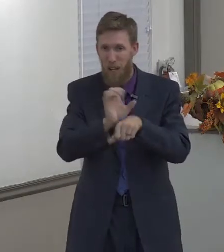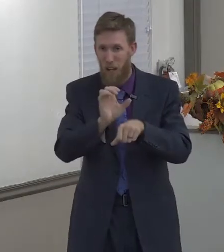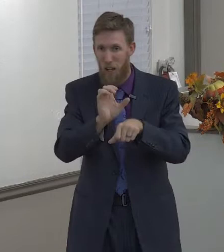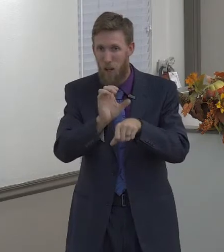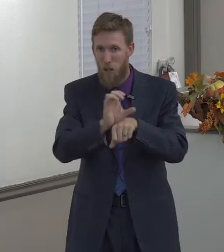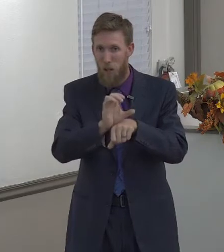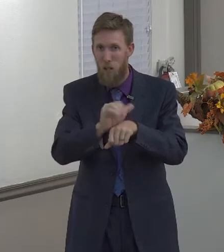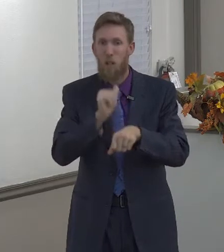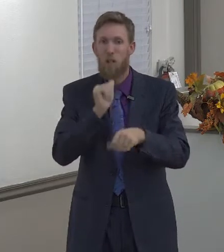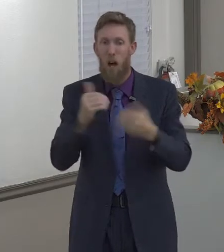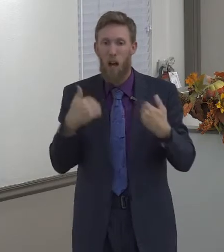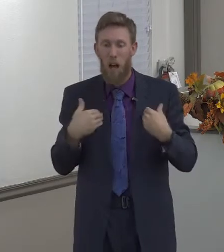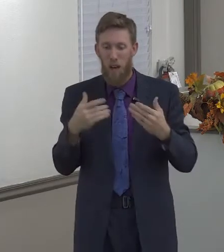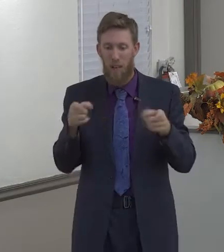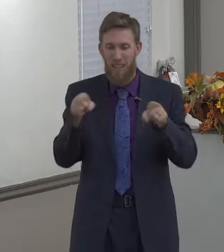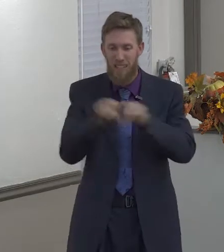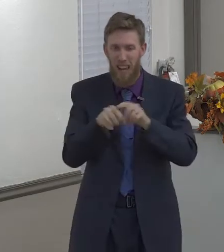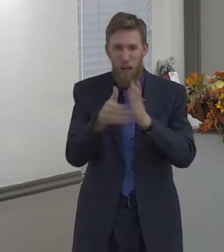walk.